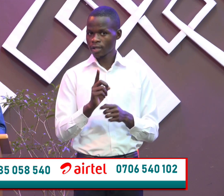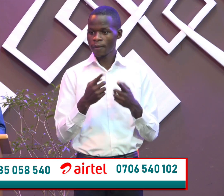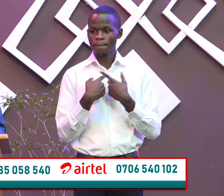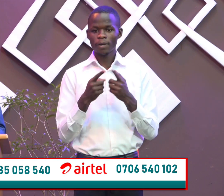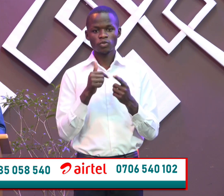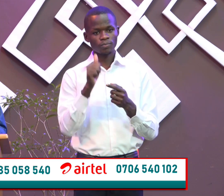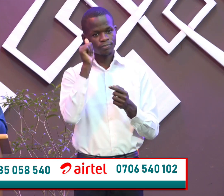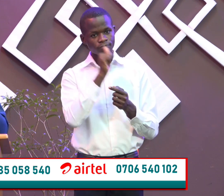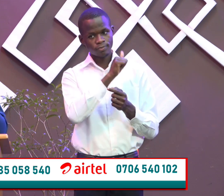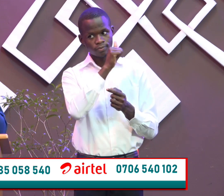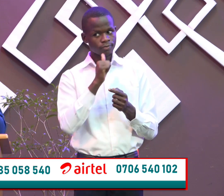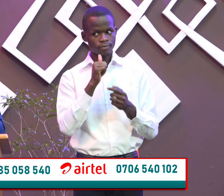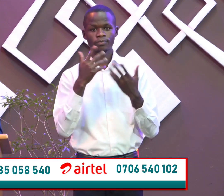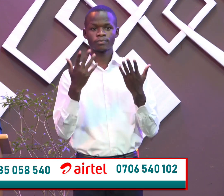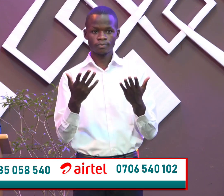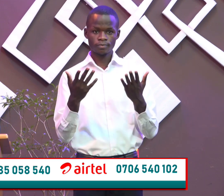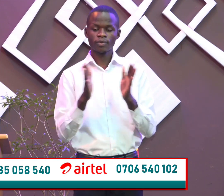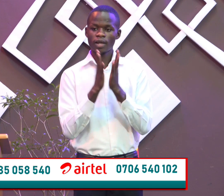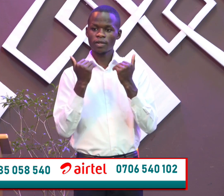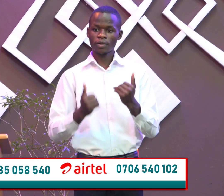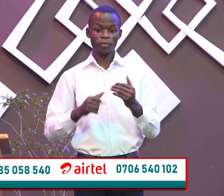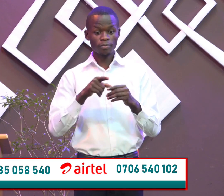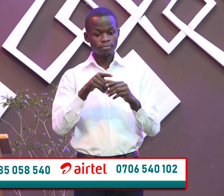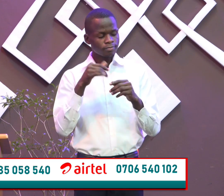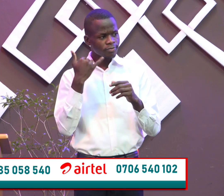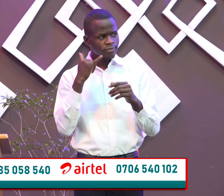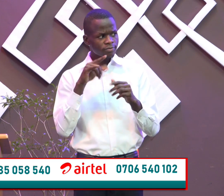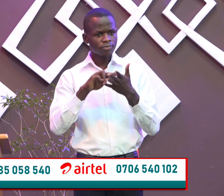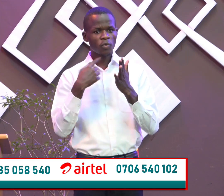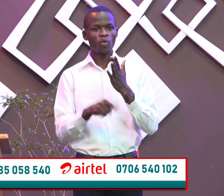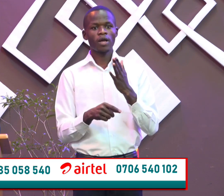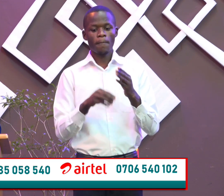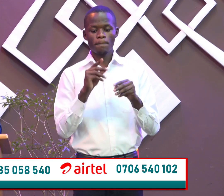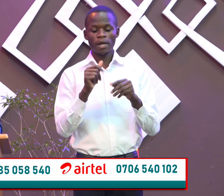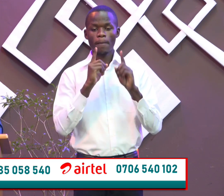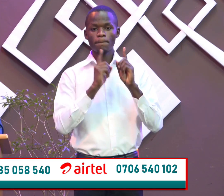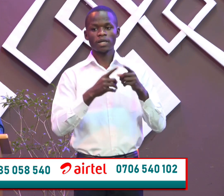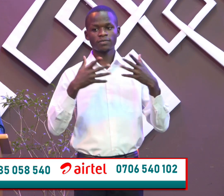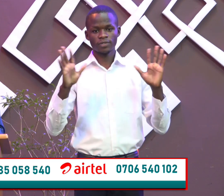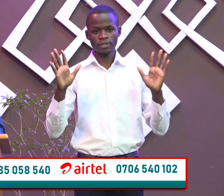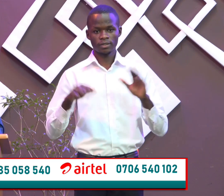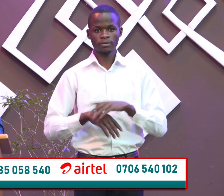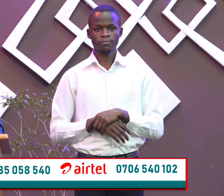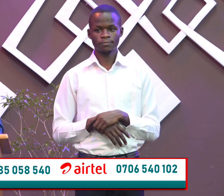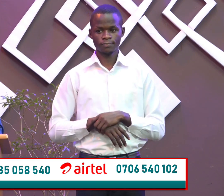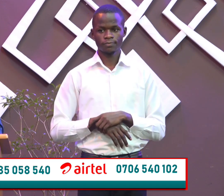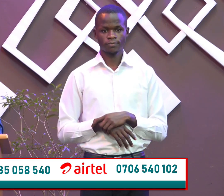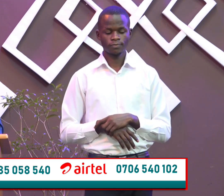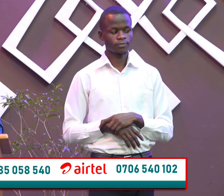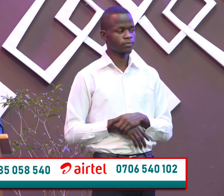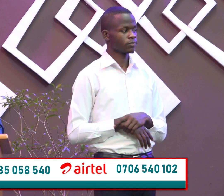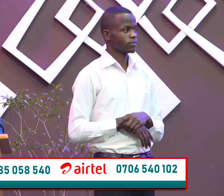ebera secret. Katiaka kadeko ude kavuga kabadde kategeza nti sente zigenze